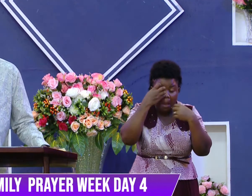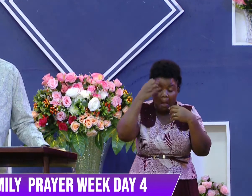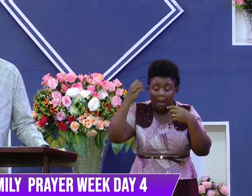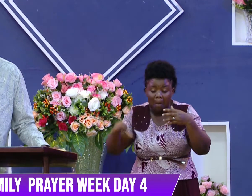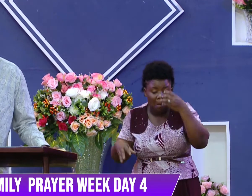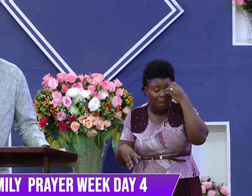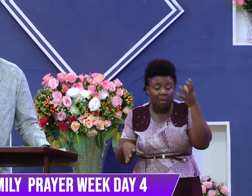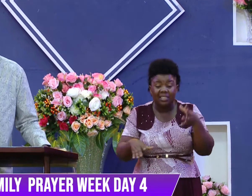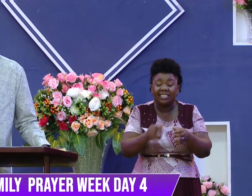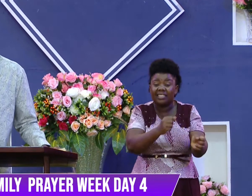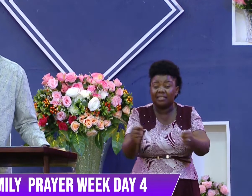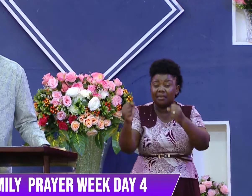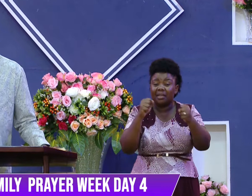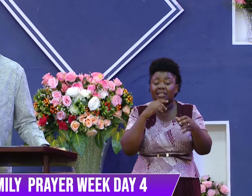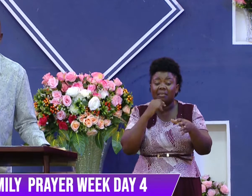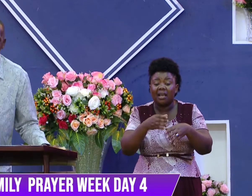character,